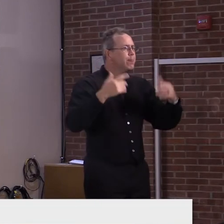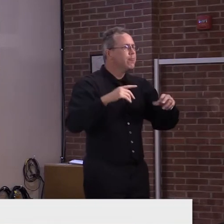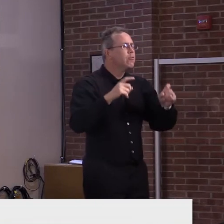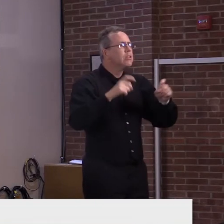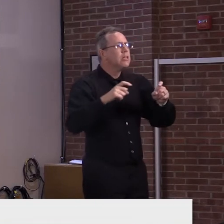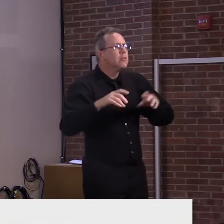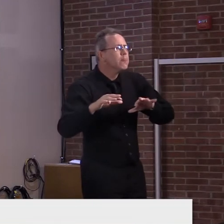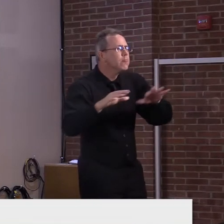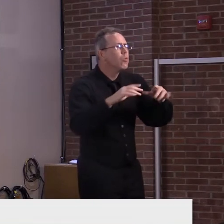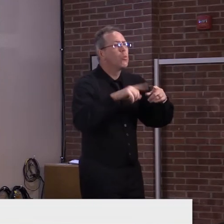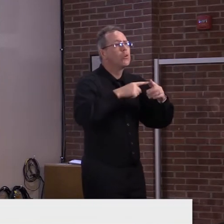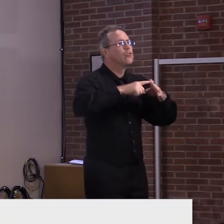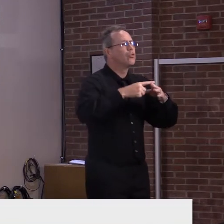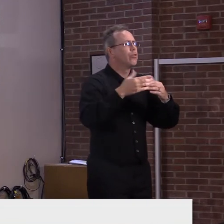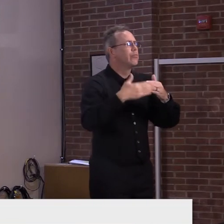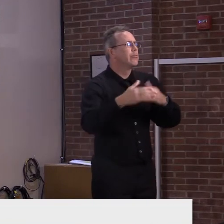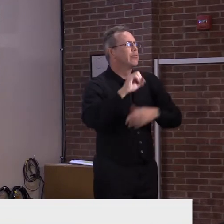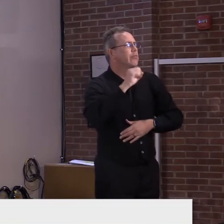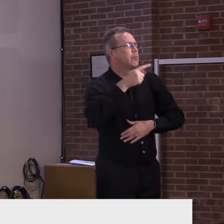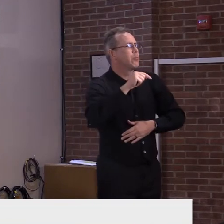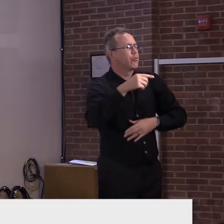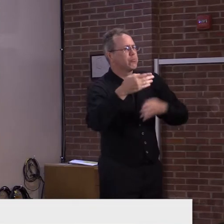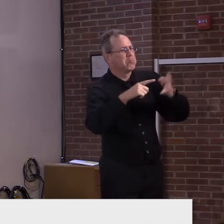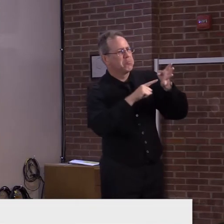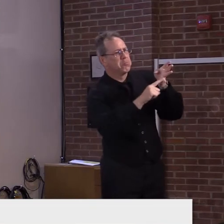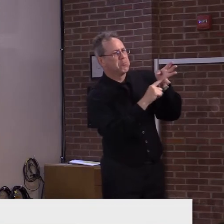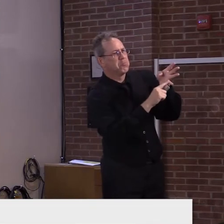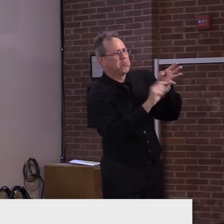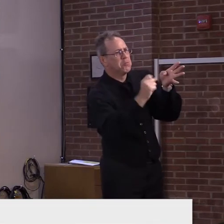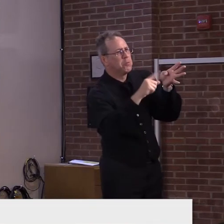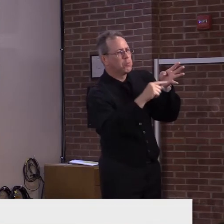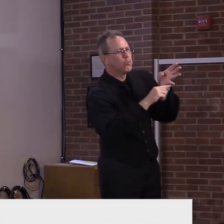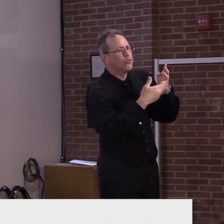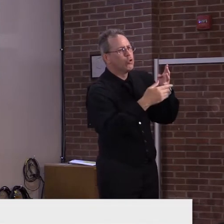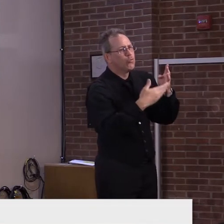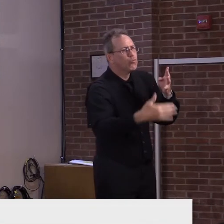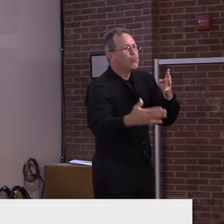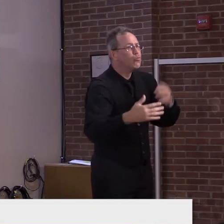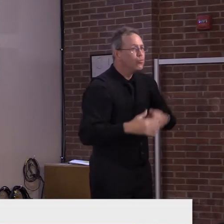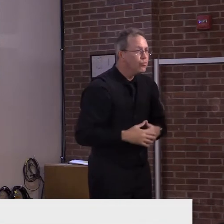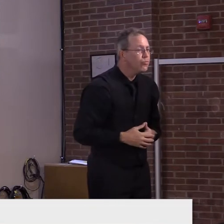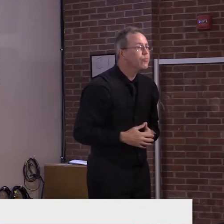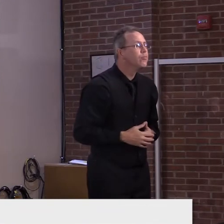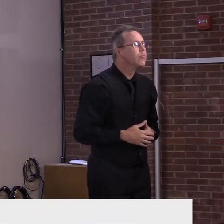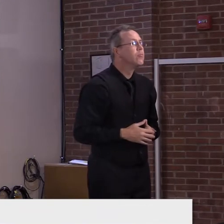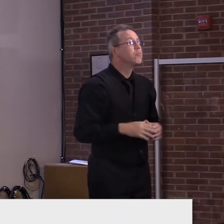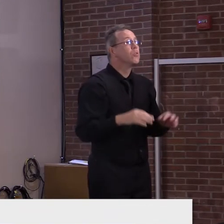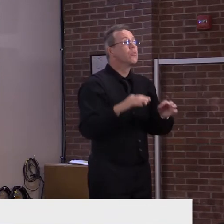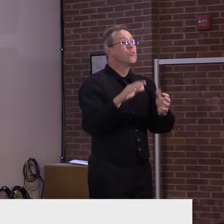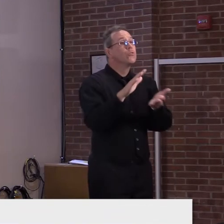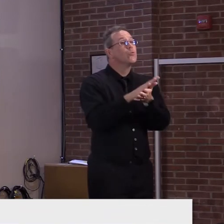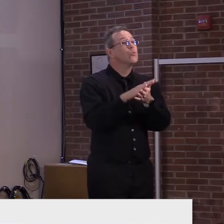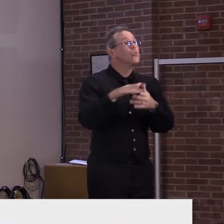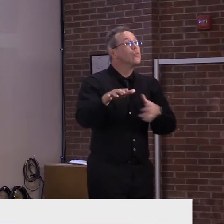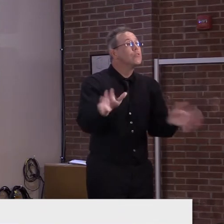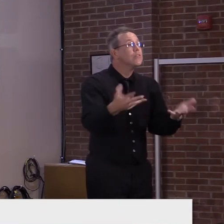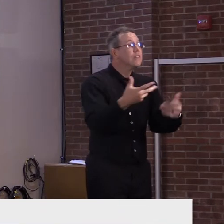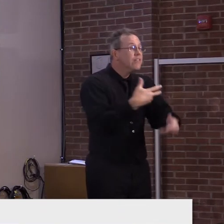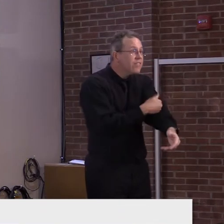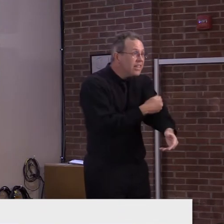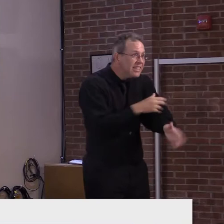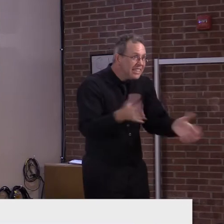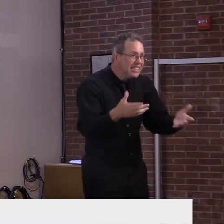to remind everyone that school-based vaccination clinics are open and will continue throughout the